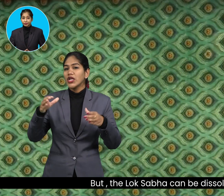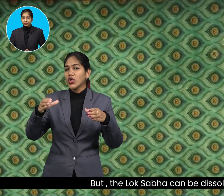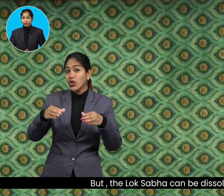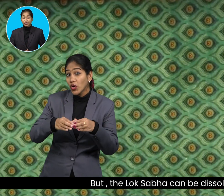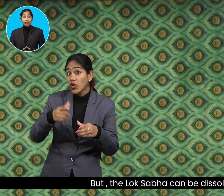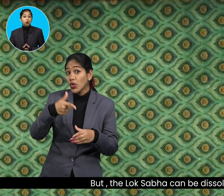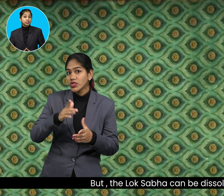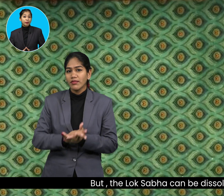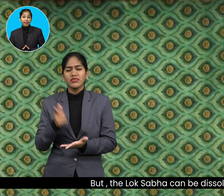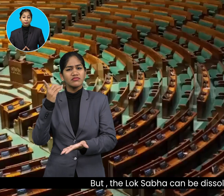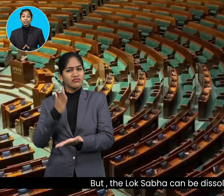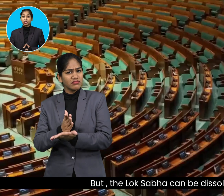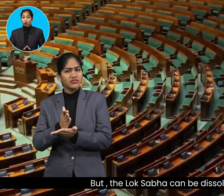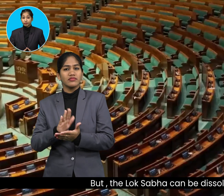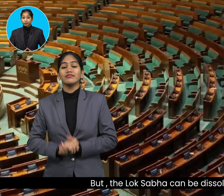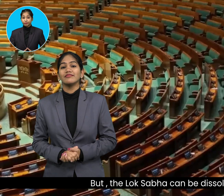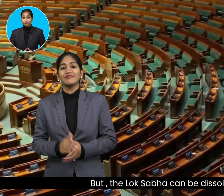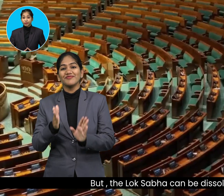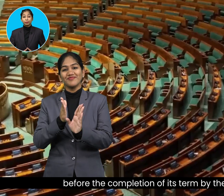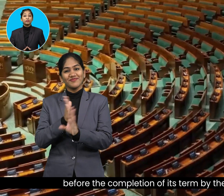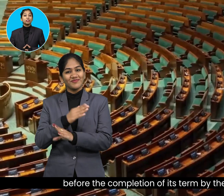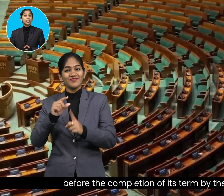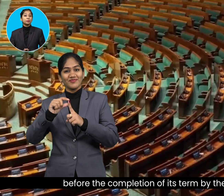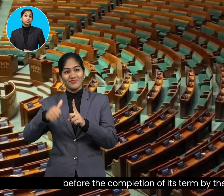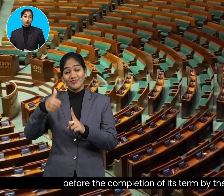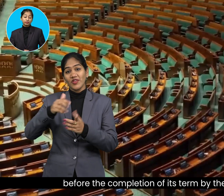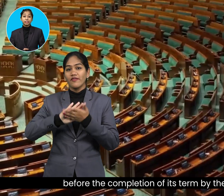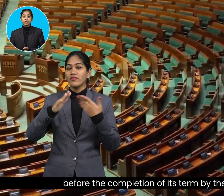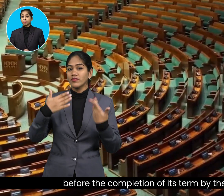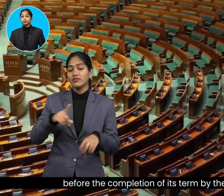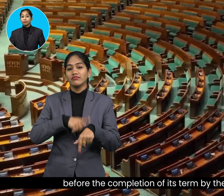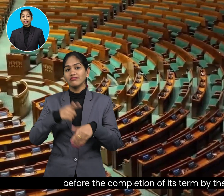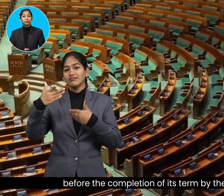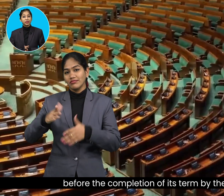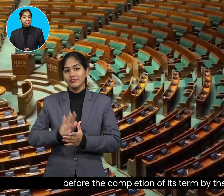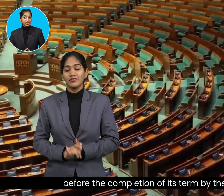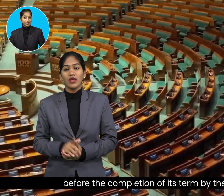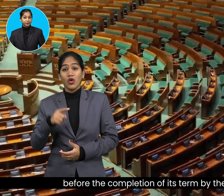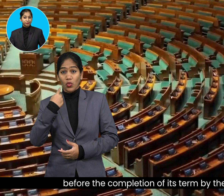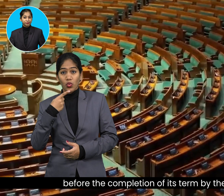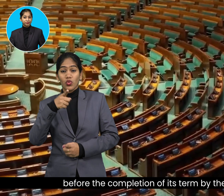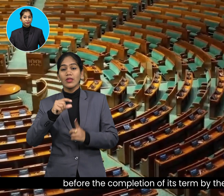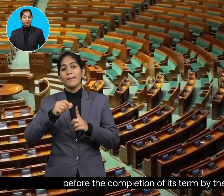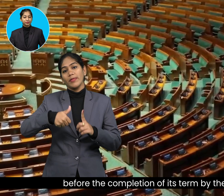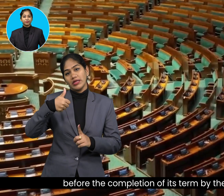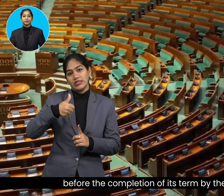But the Lok Sabha can be dissolved before the completion of its term by the President